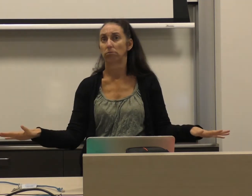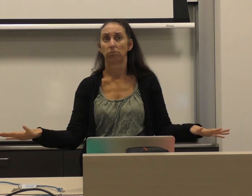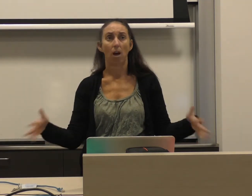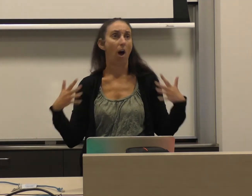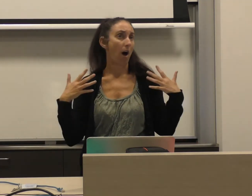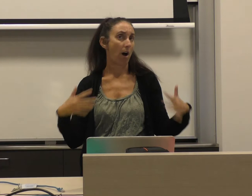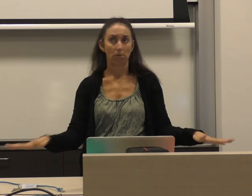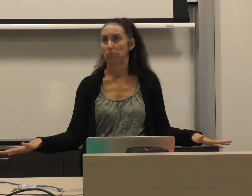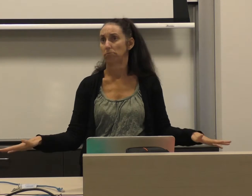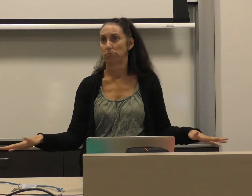If something gets lost,